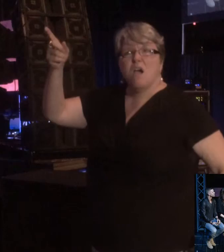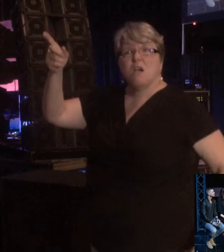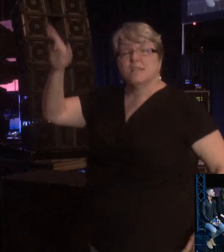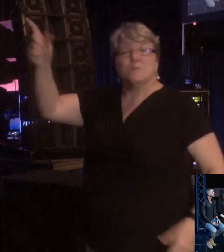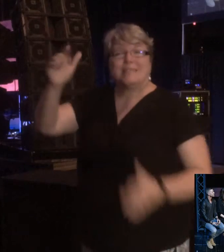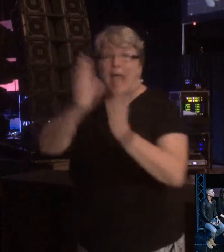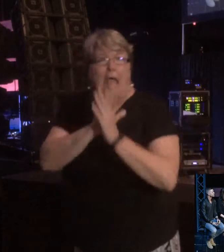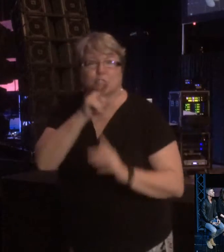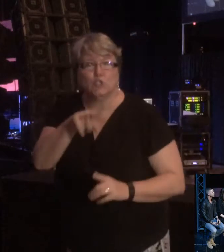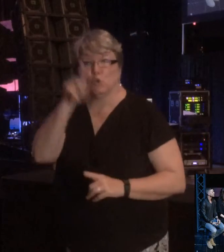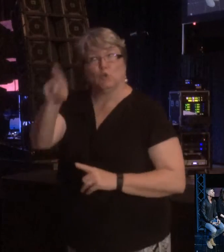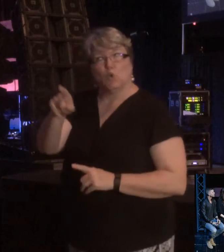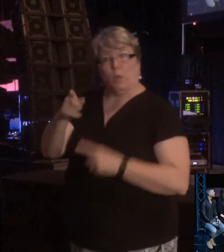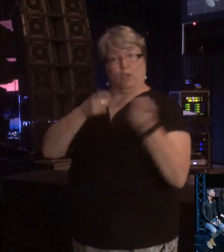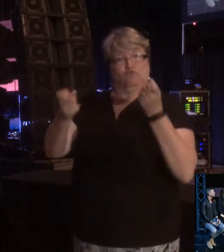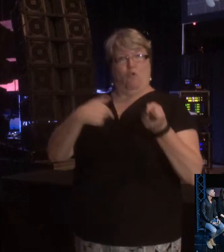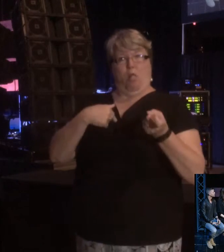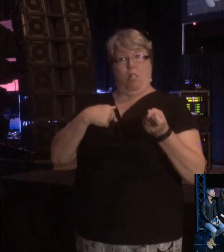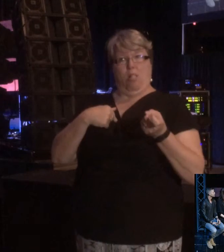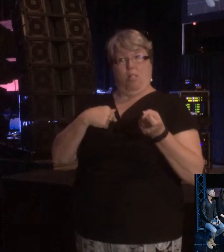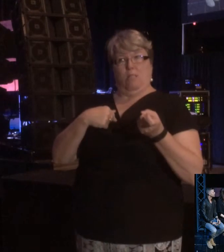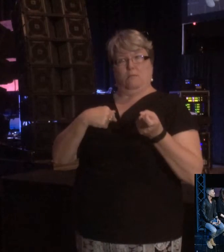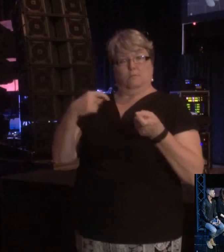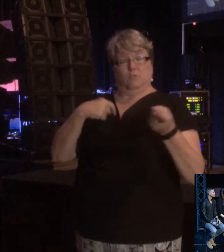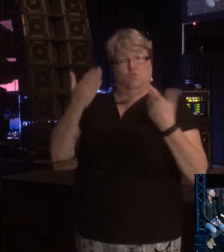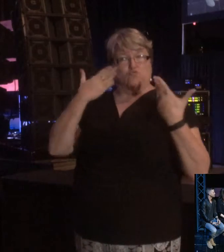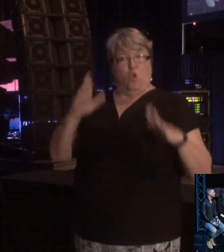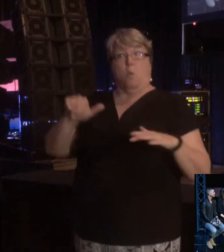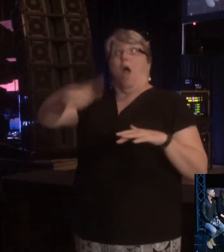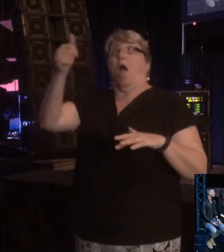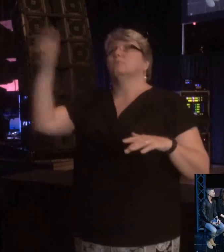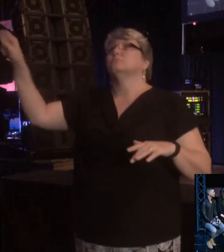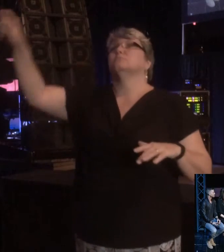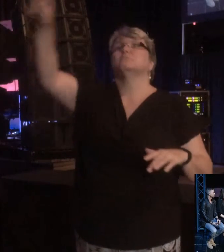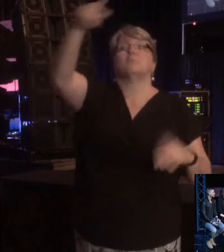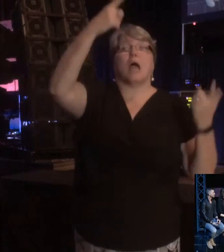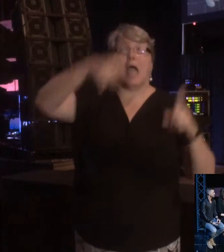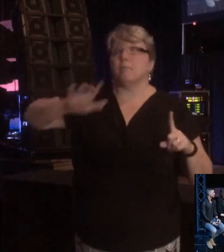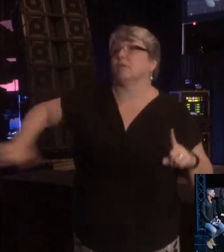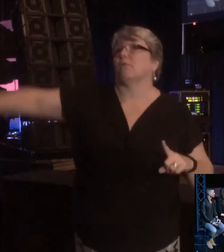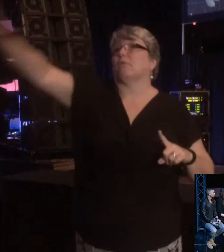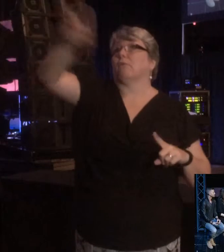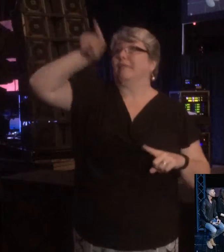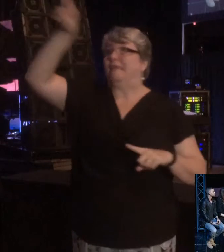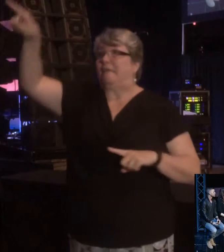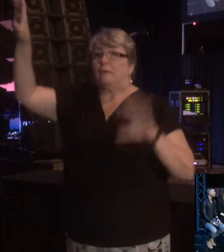what I wanted was God to hurry up and just tell him.